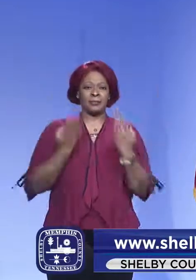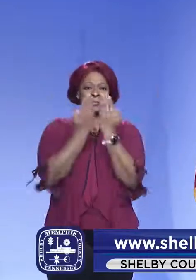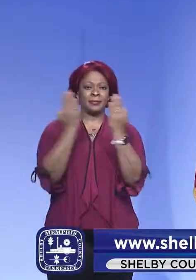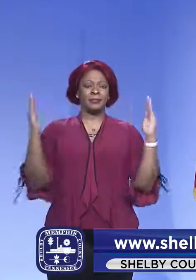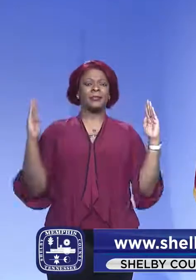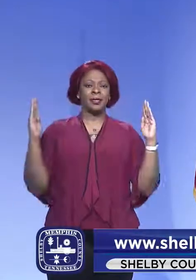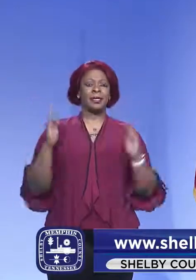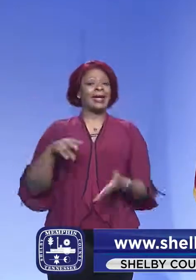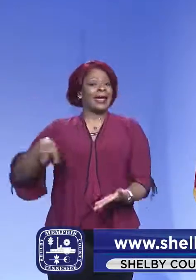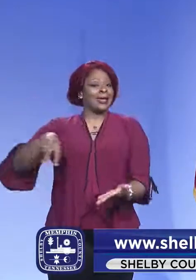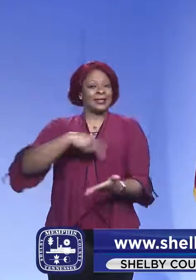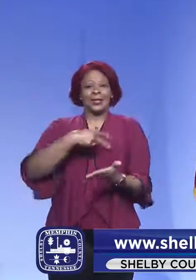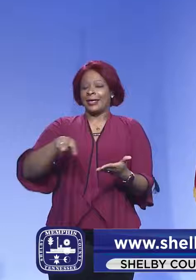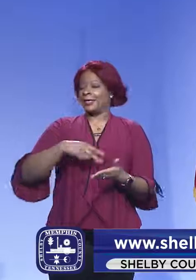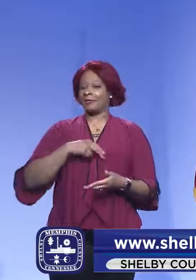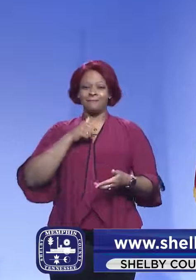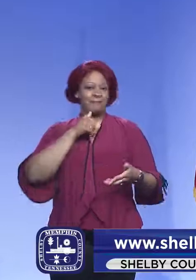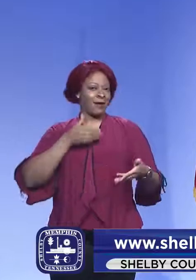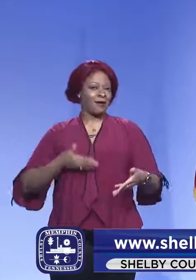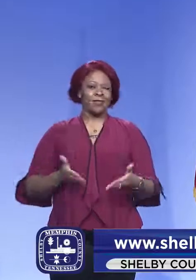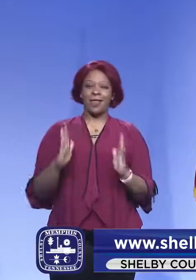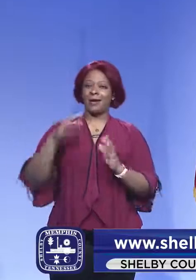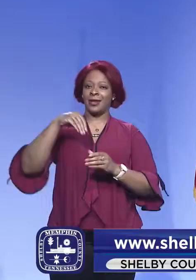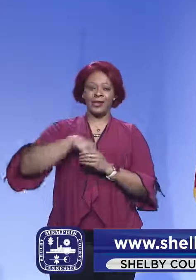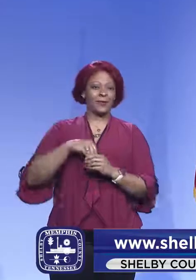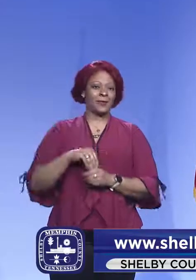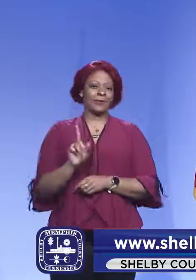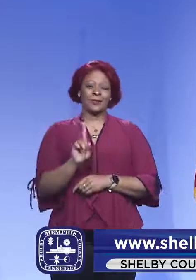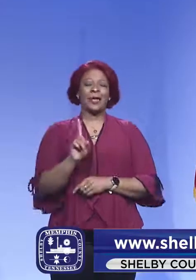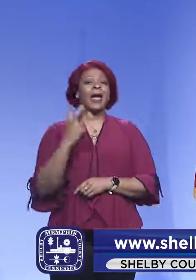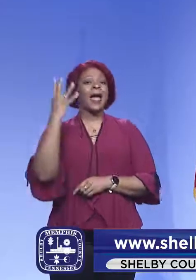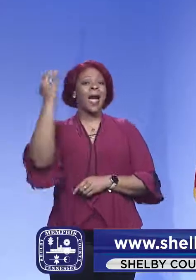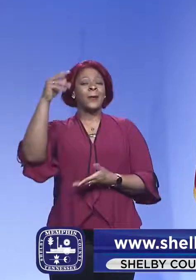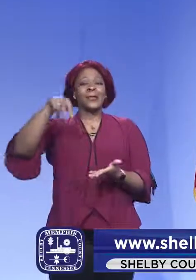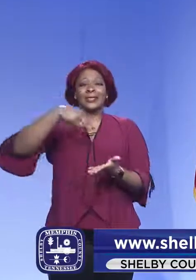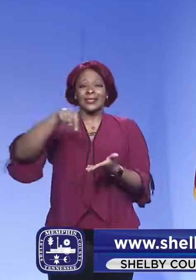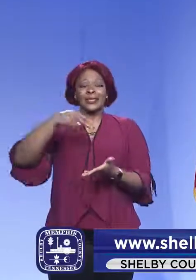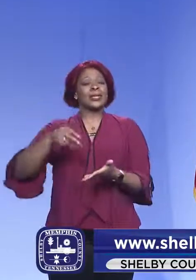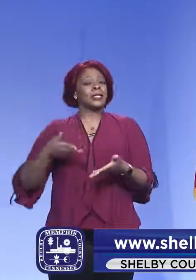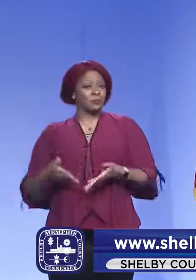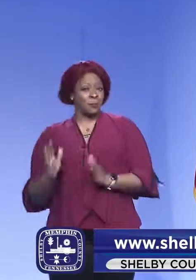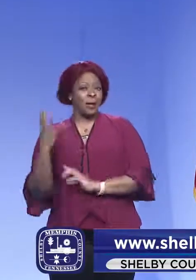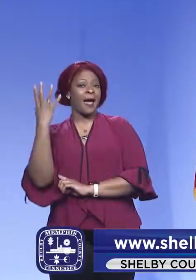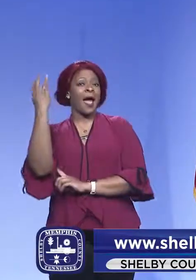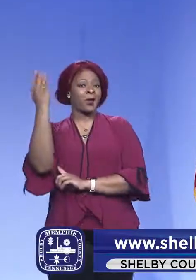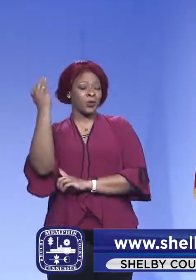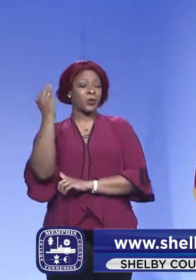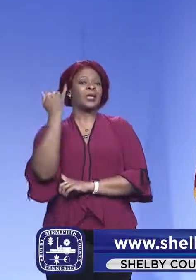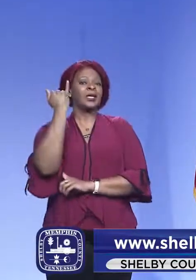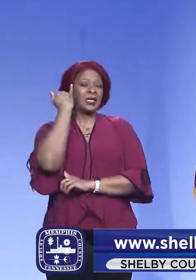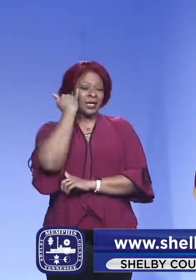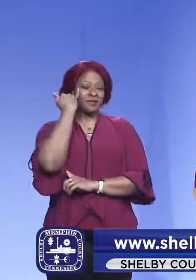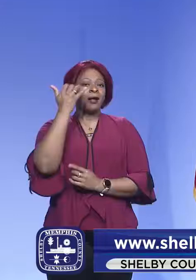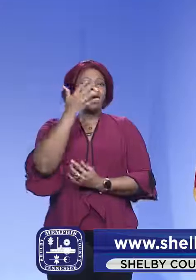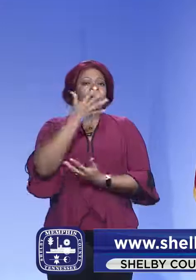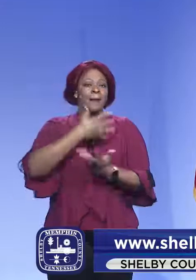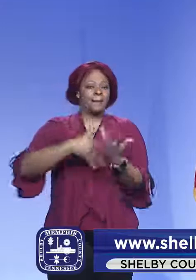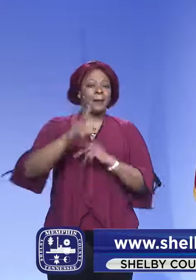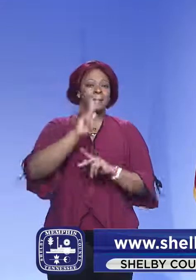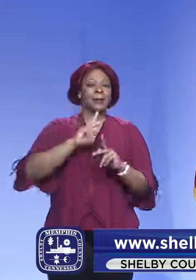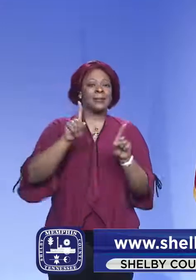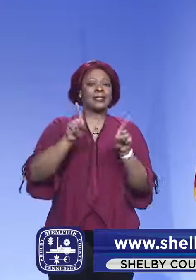No dancing is allowed indoors. Outdoor dancing is permitted if it is among people of the